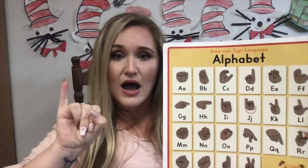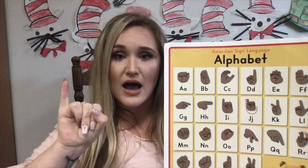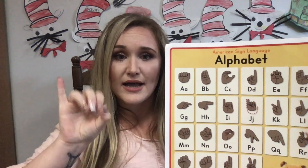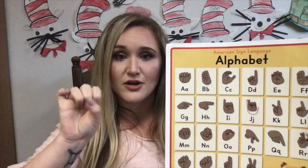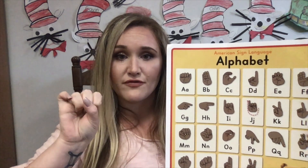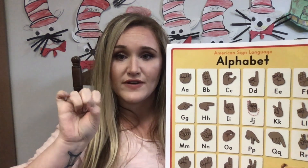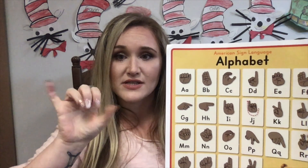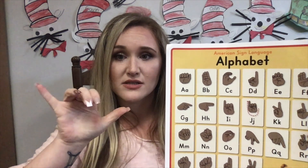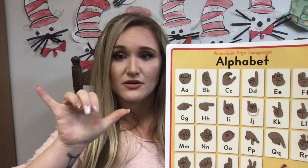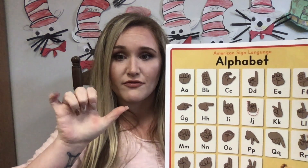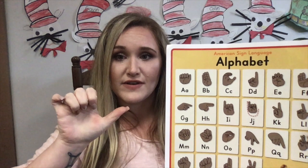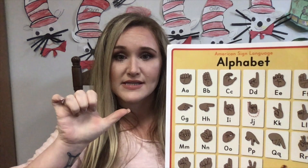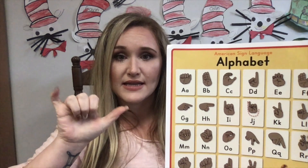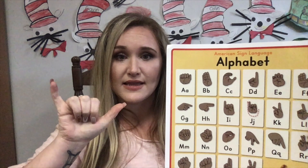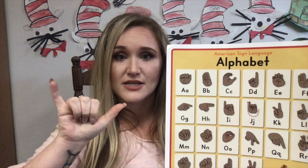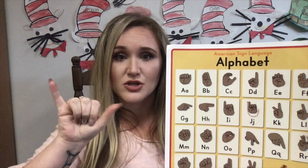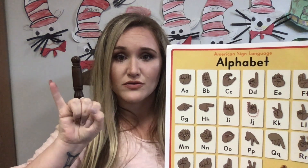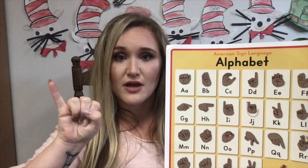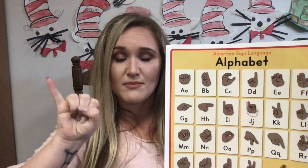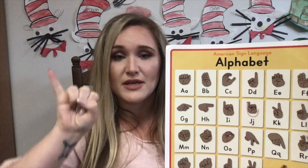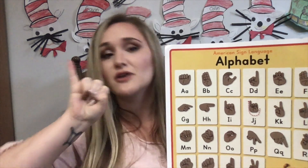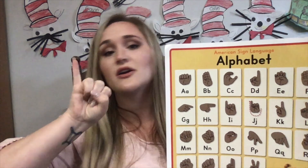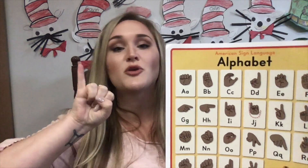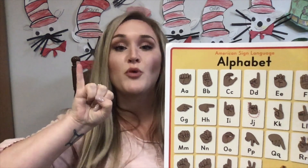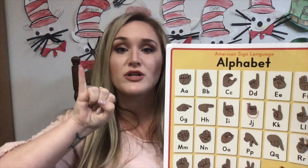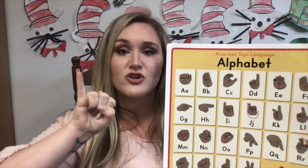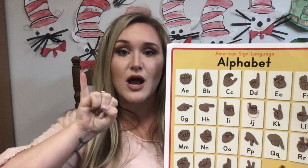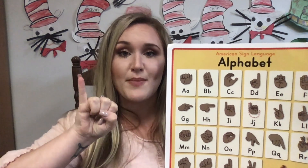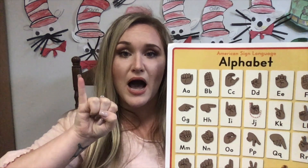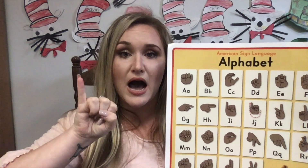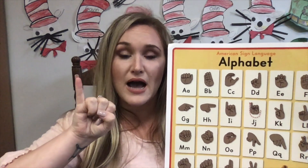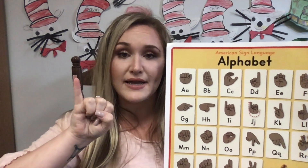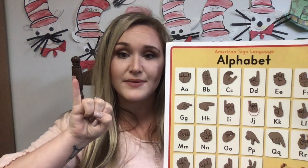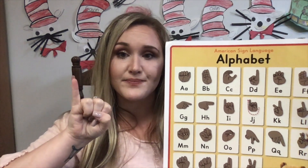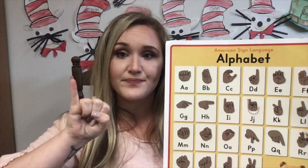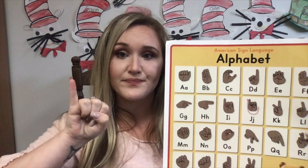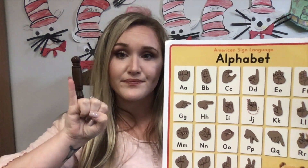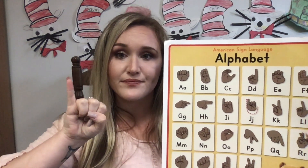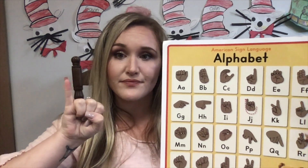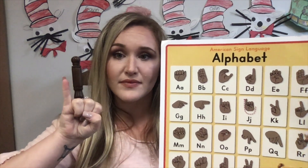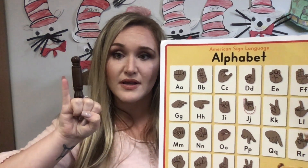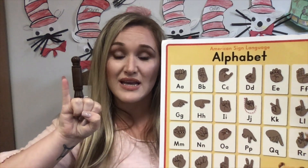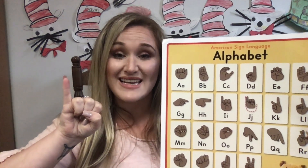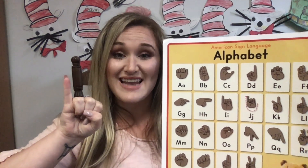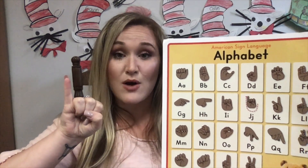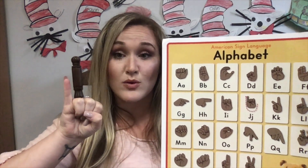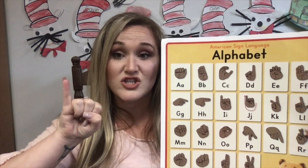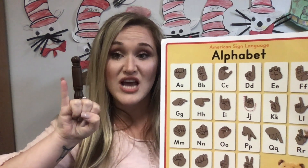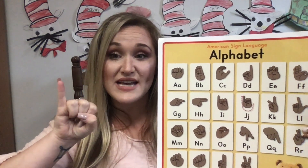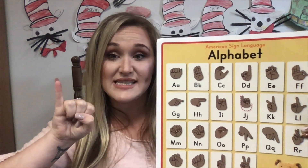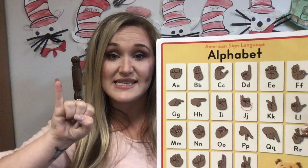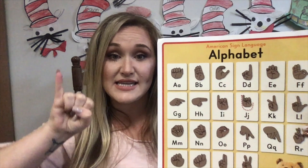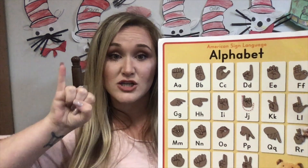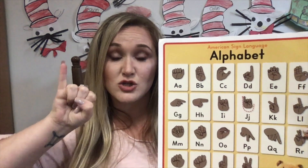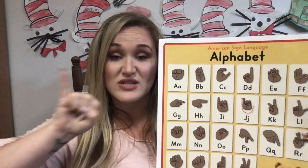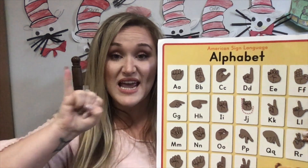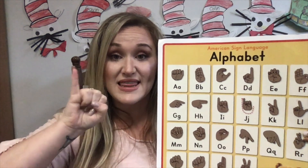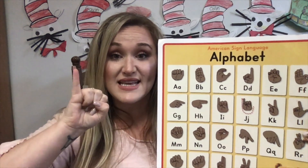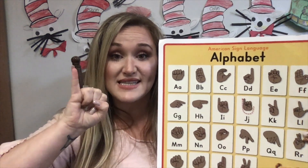I. Your fist like this, your thumb here and your pointer up. I. Now, J is easy because you take this